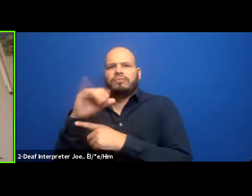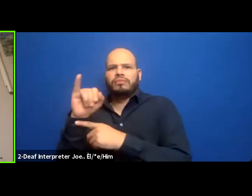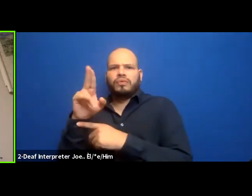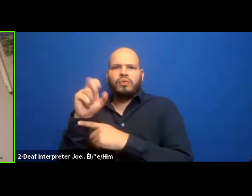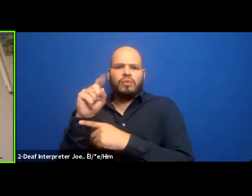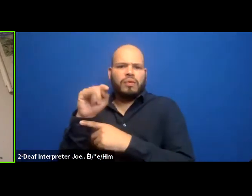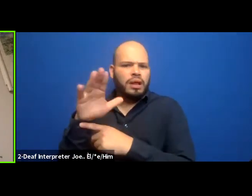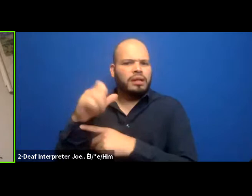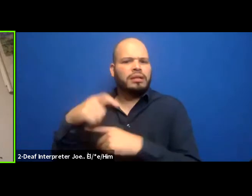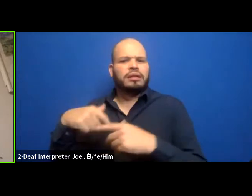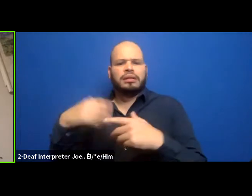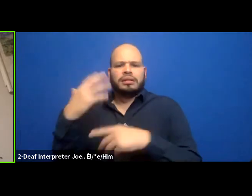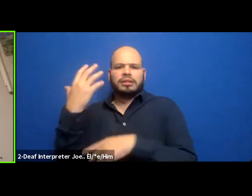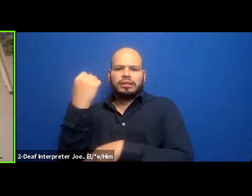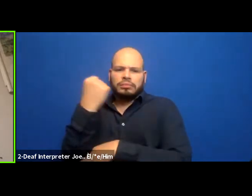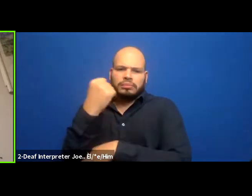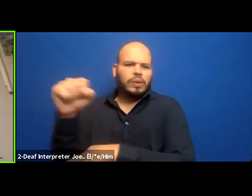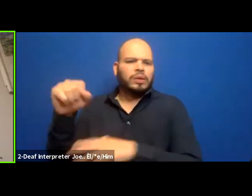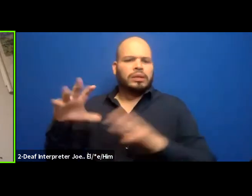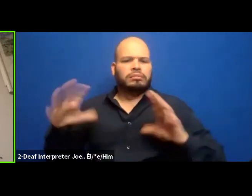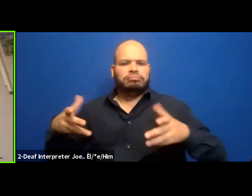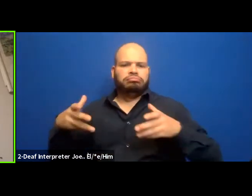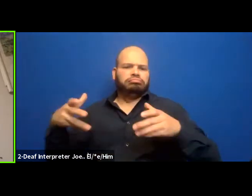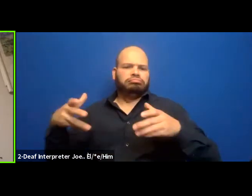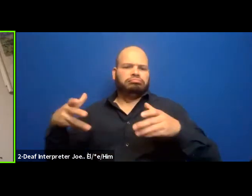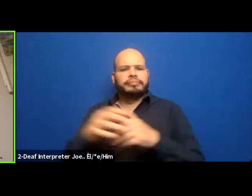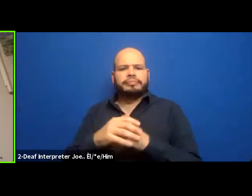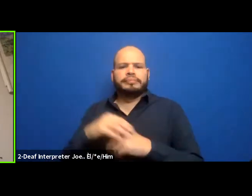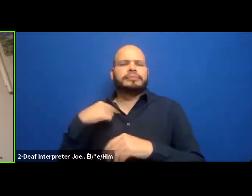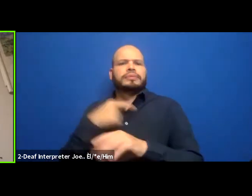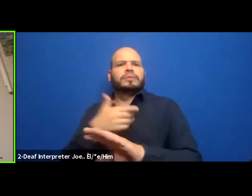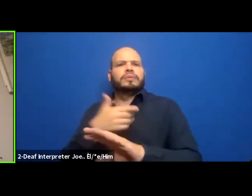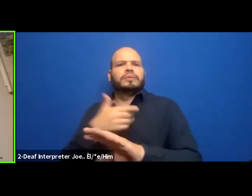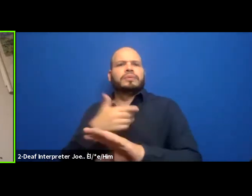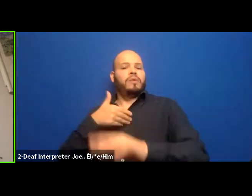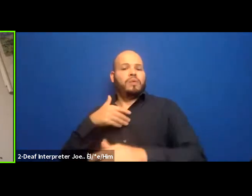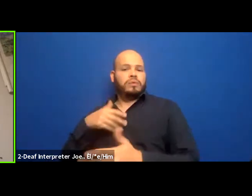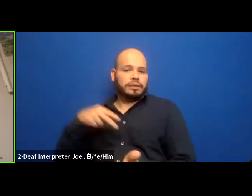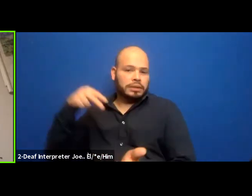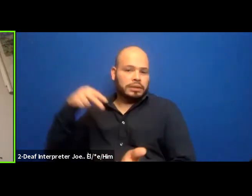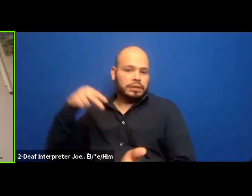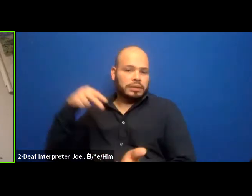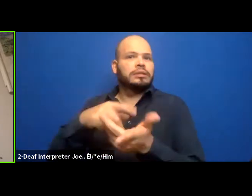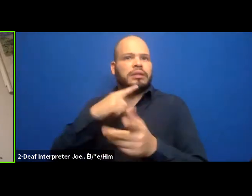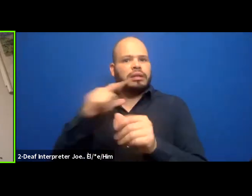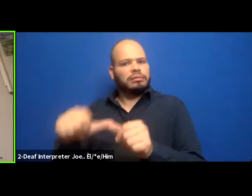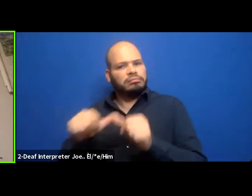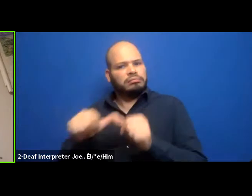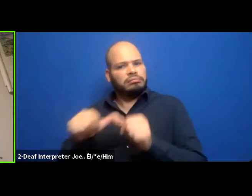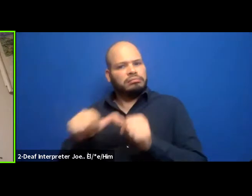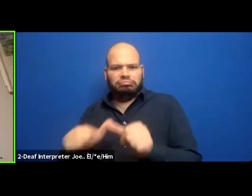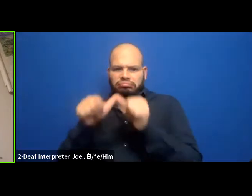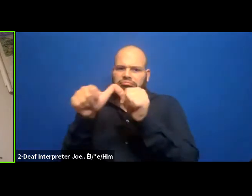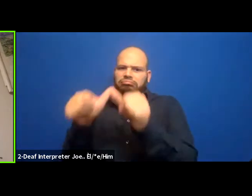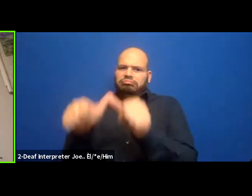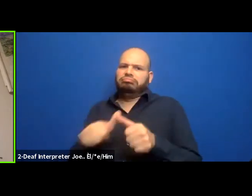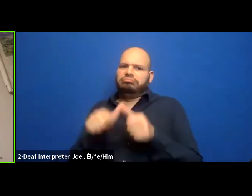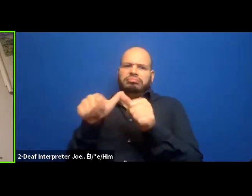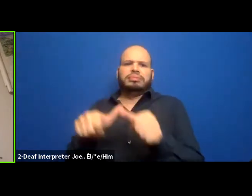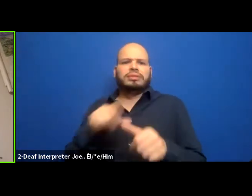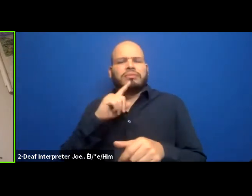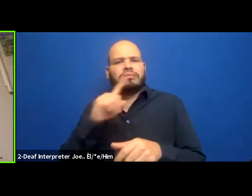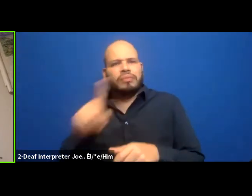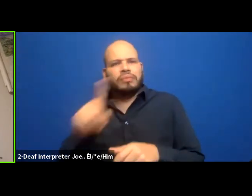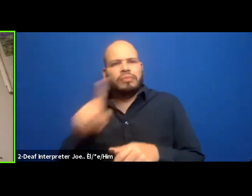So when we think about, you know, our abolition work, it's inspired by Malcolm X.